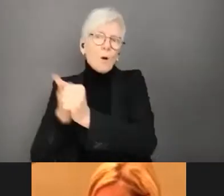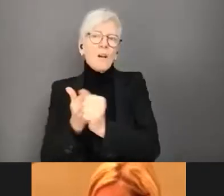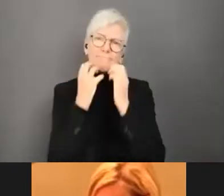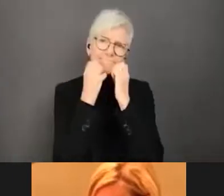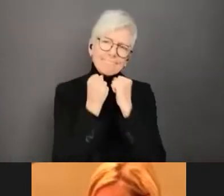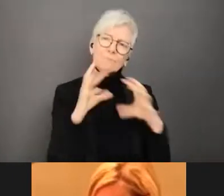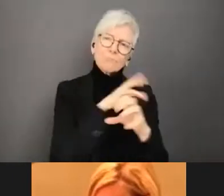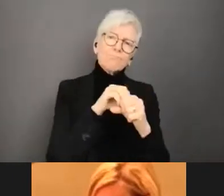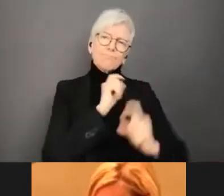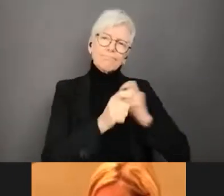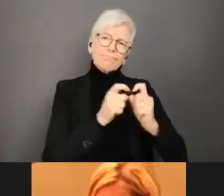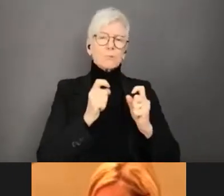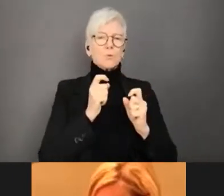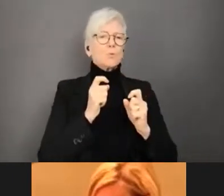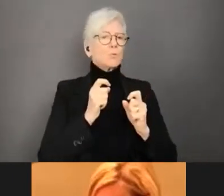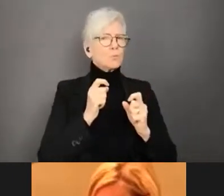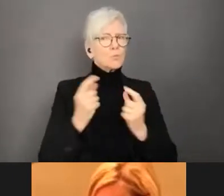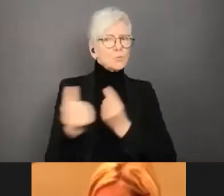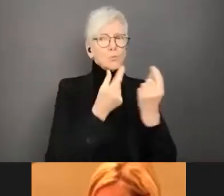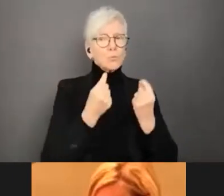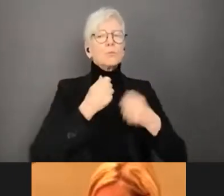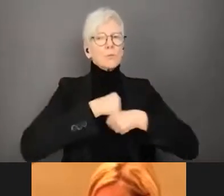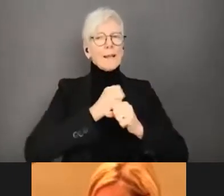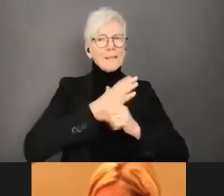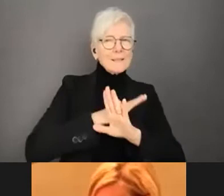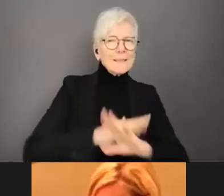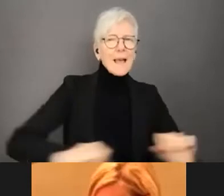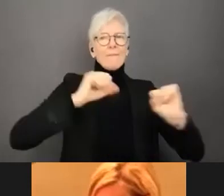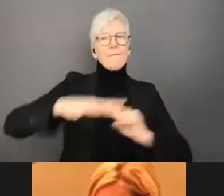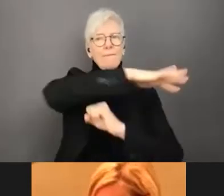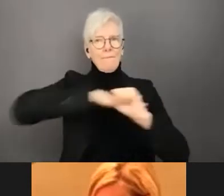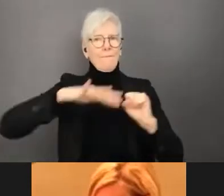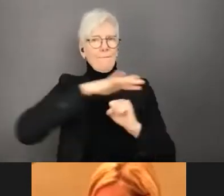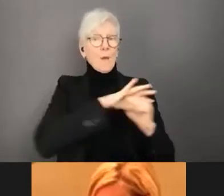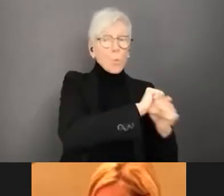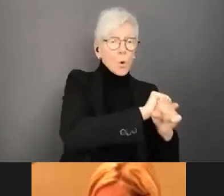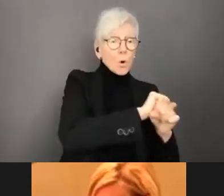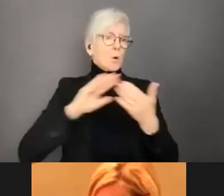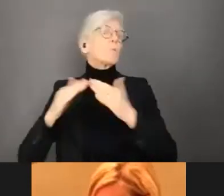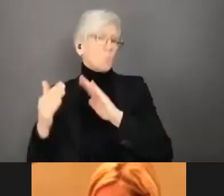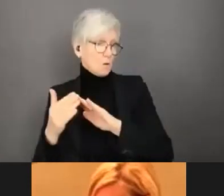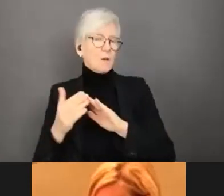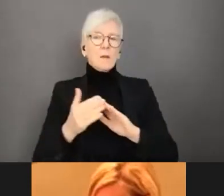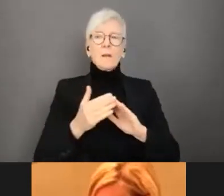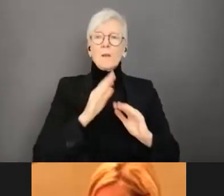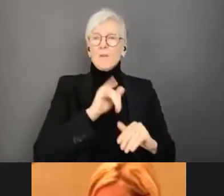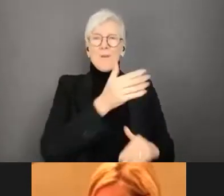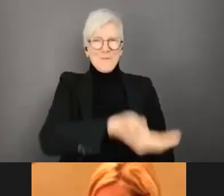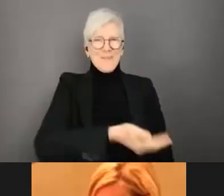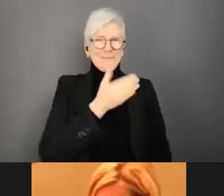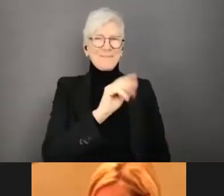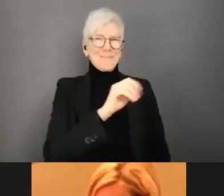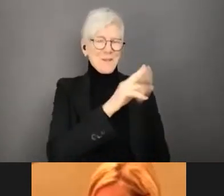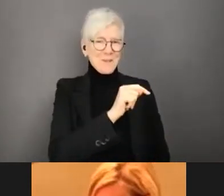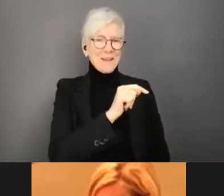make in creating safe and supportive environments at work and in our communities. So they welcome Margaret. And with